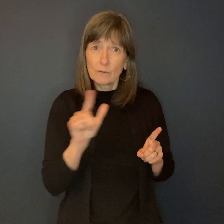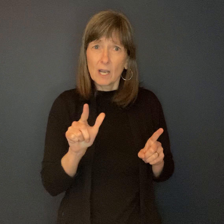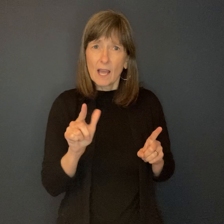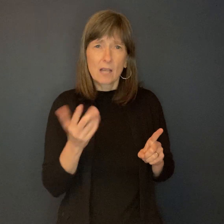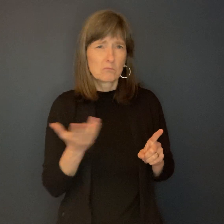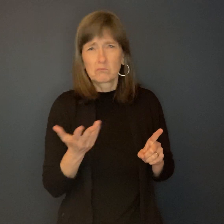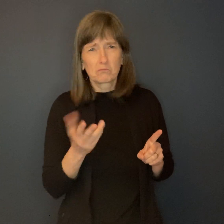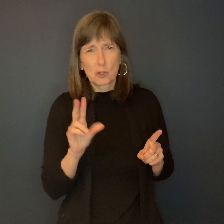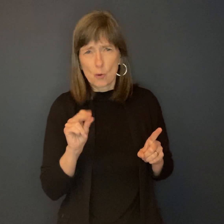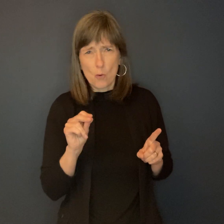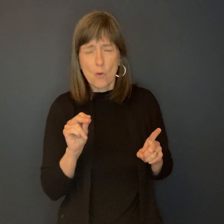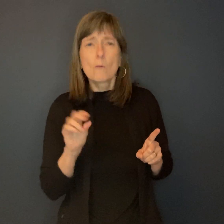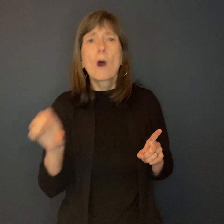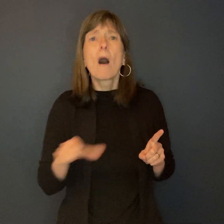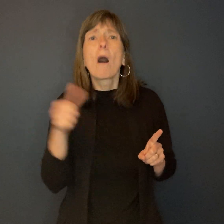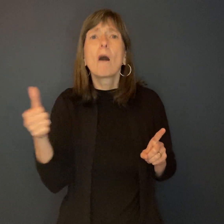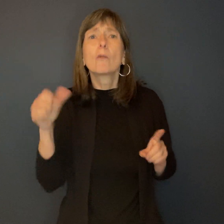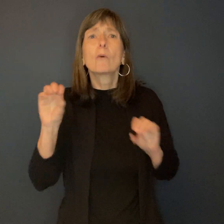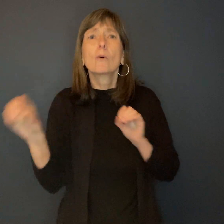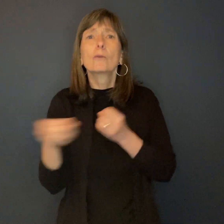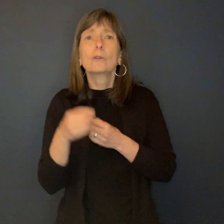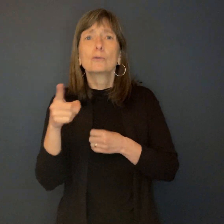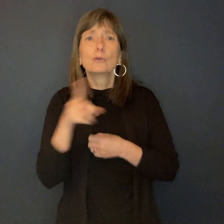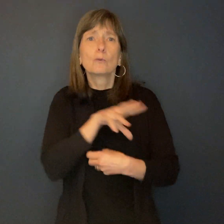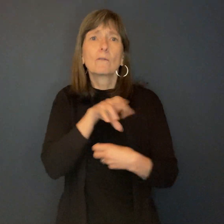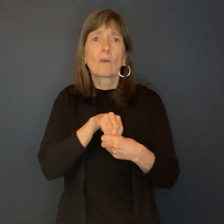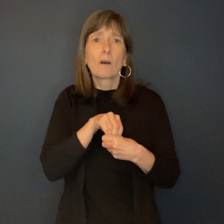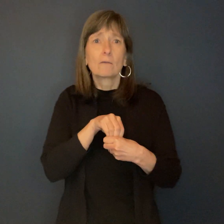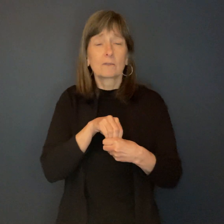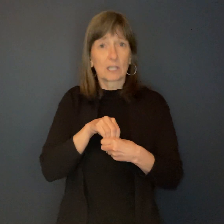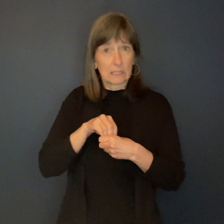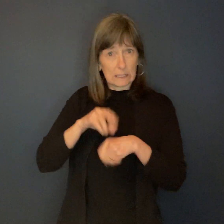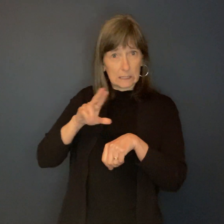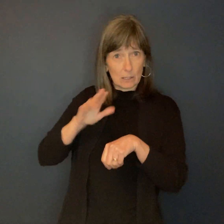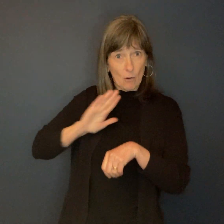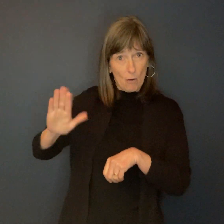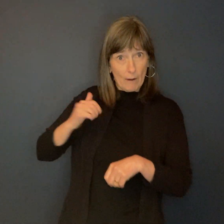what organizations, because I think this is both national and international practice as well, right? Yes.